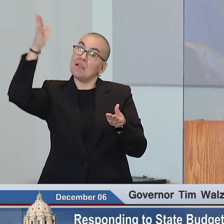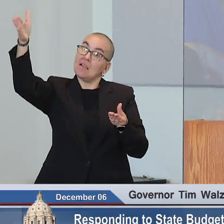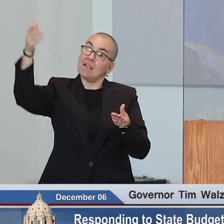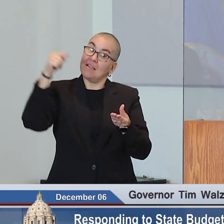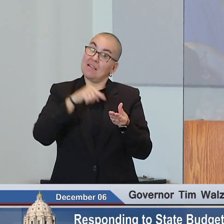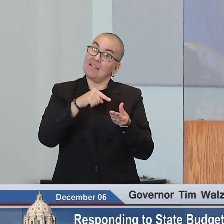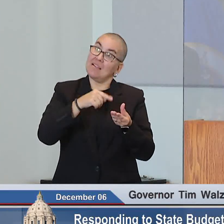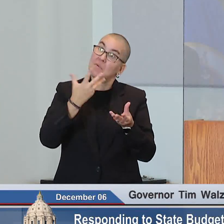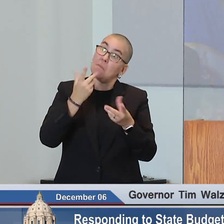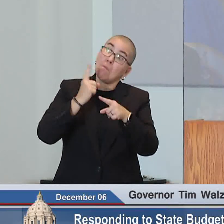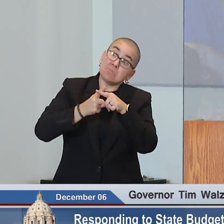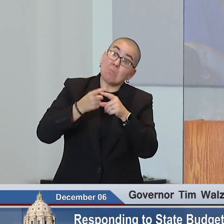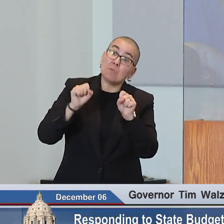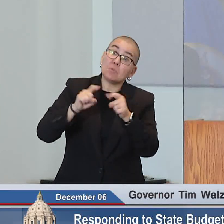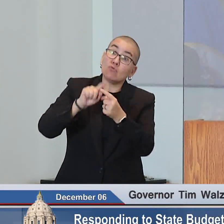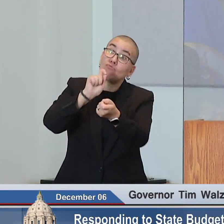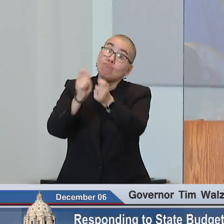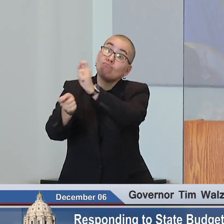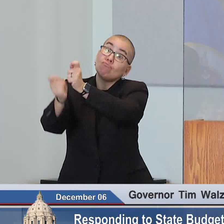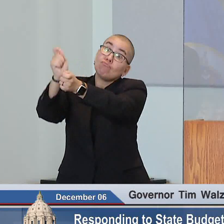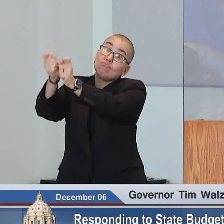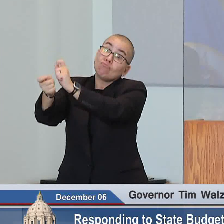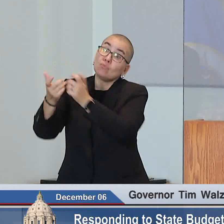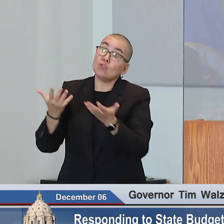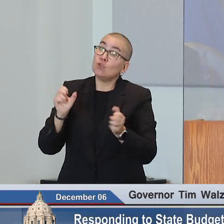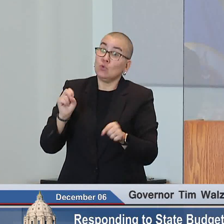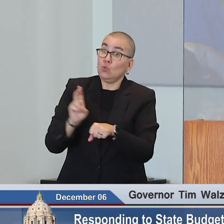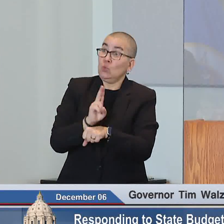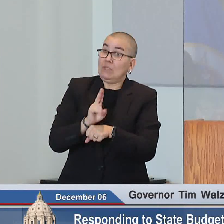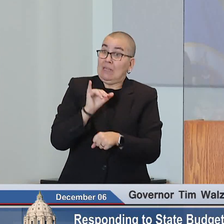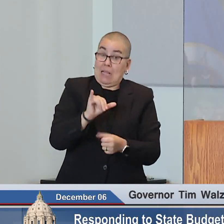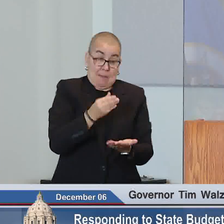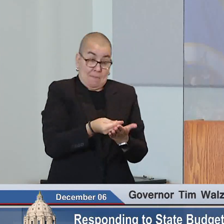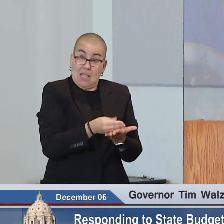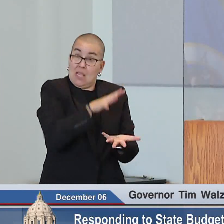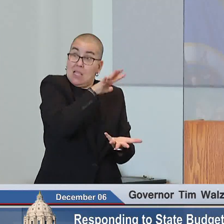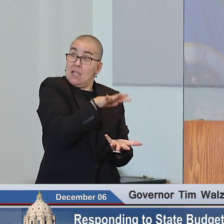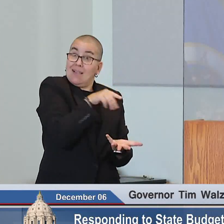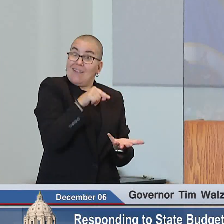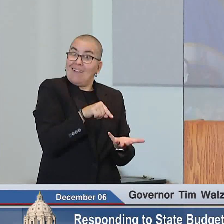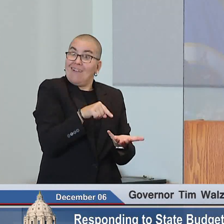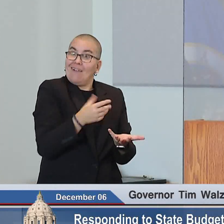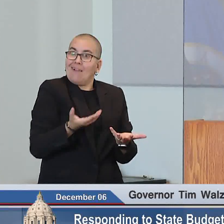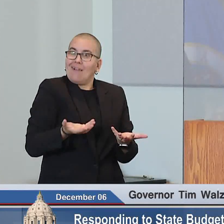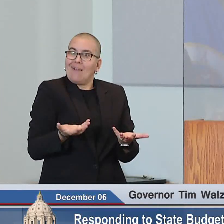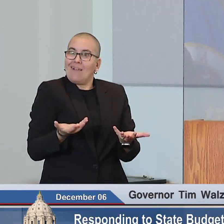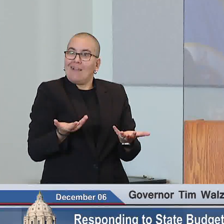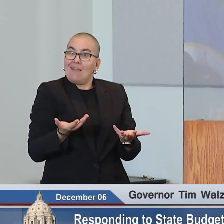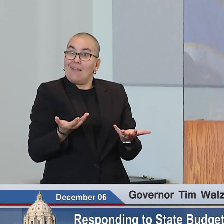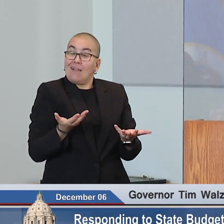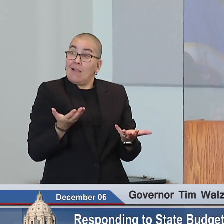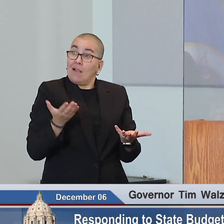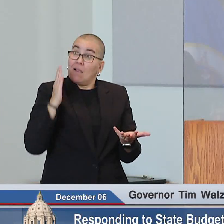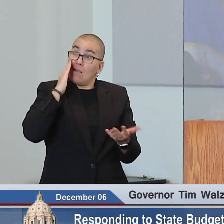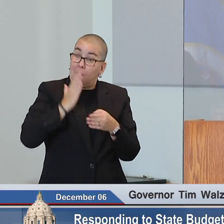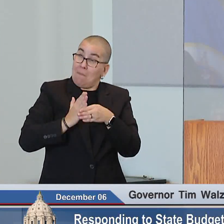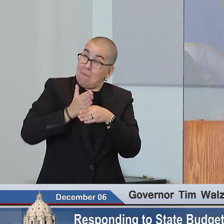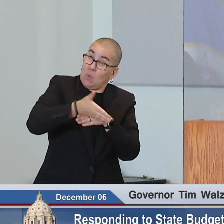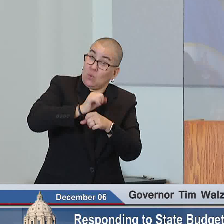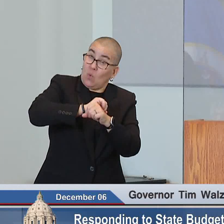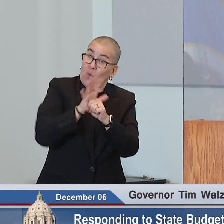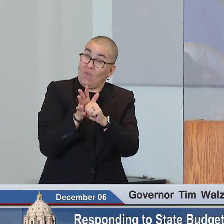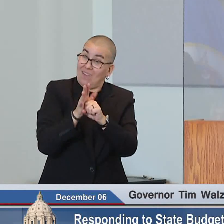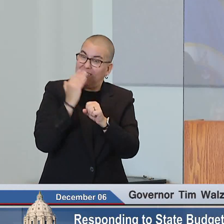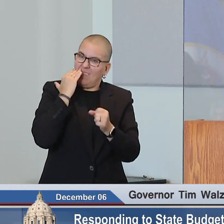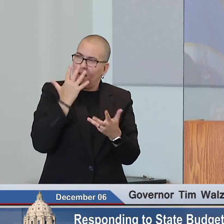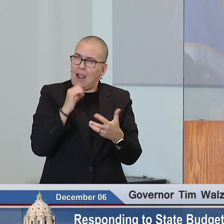that we used this budget surplus and this budgetary environment and the post-COVID changes to create a more